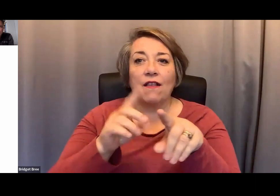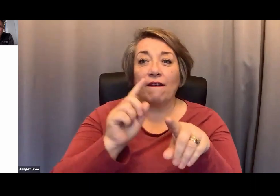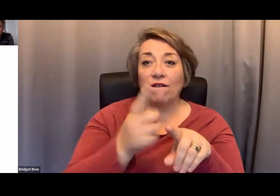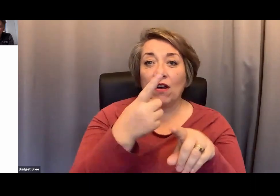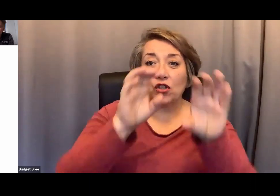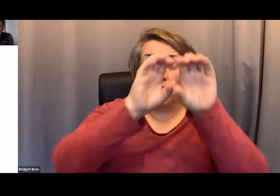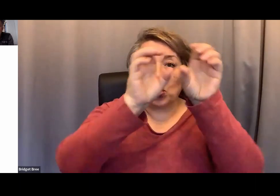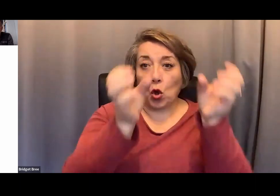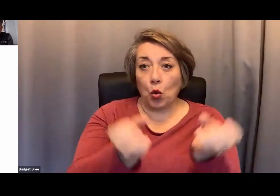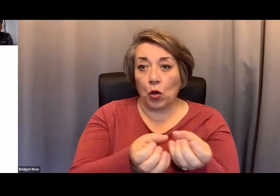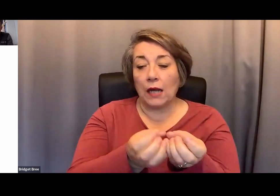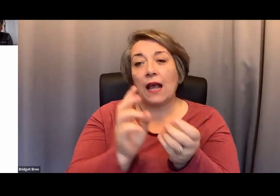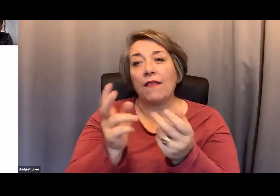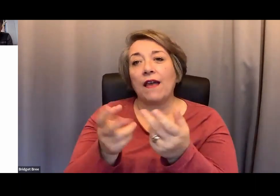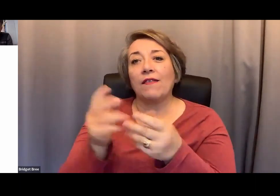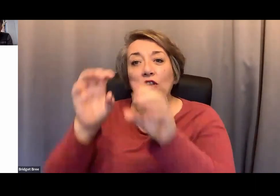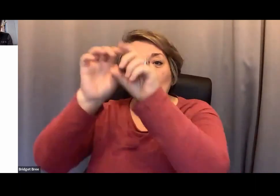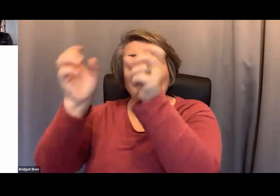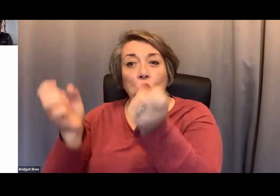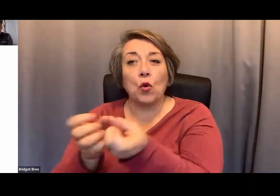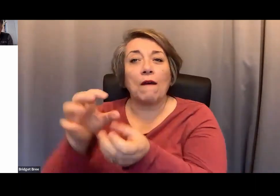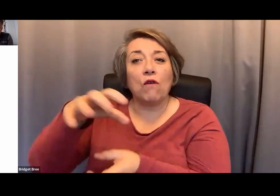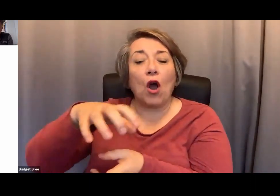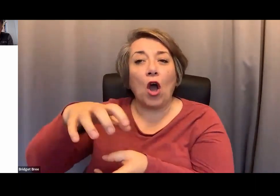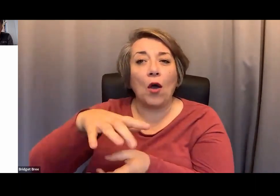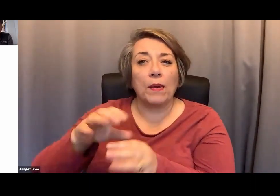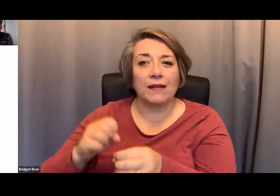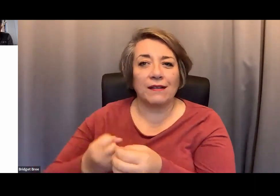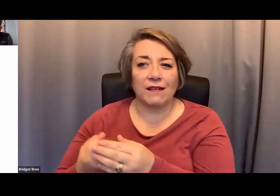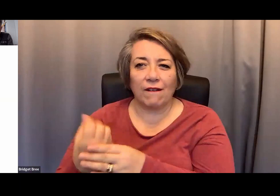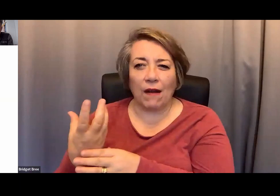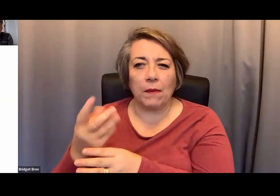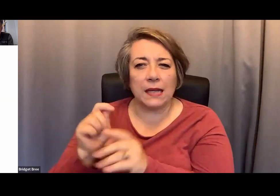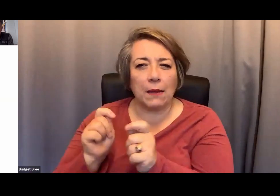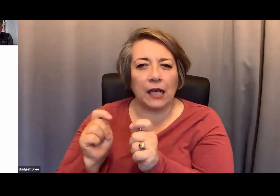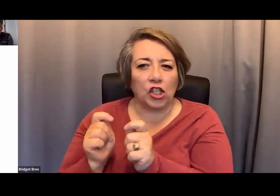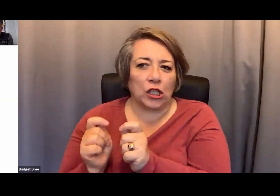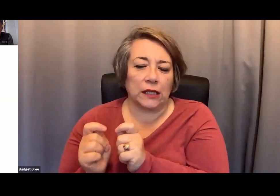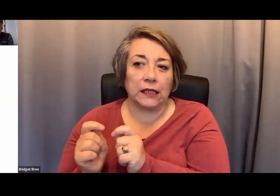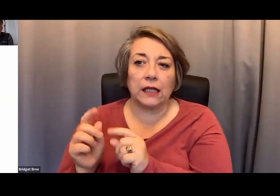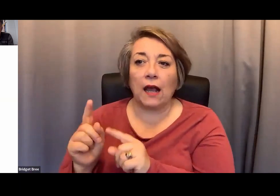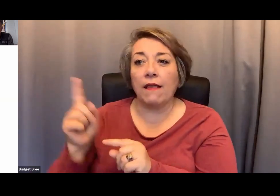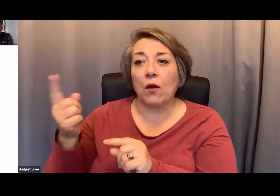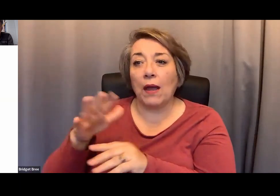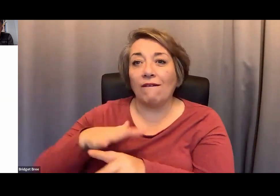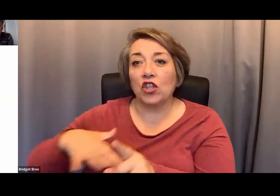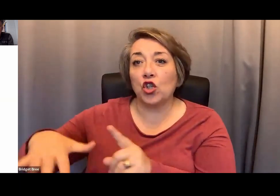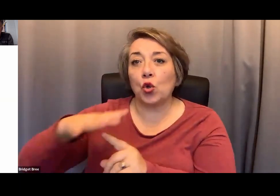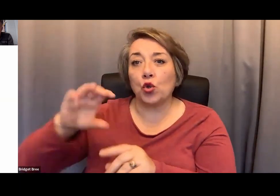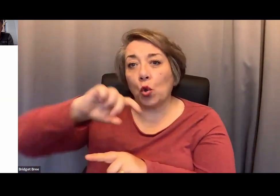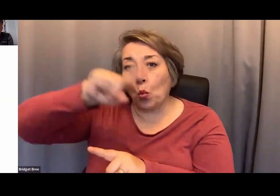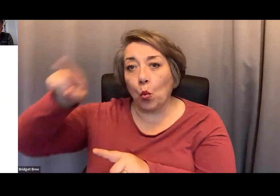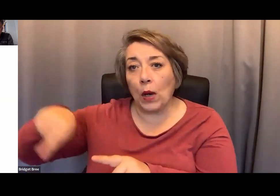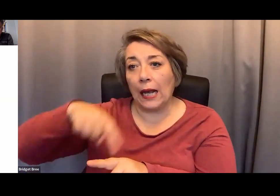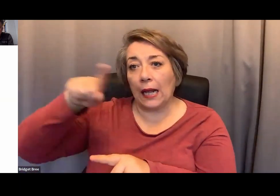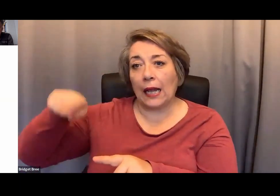for urban development that is very slightly adjusted. I'll go into that later. And then we have a social wheel and an